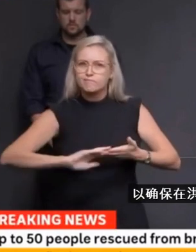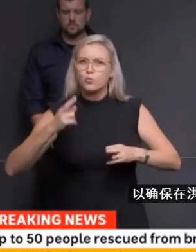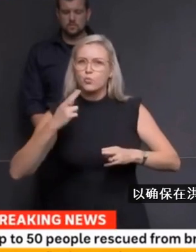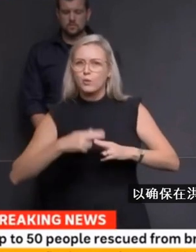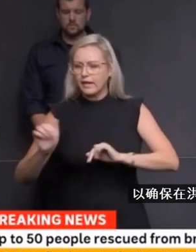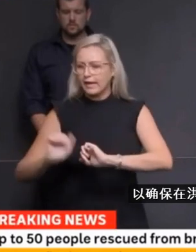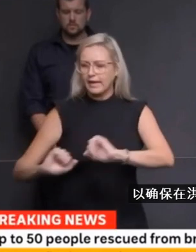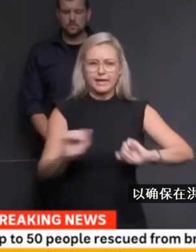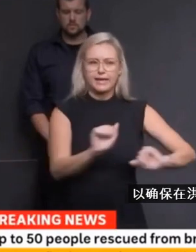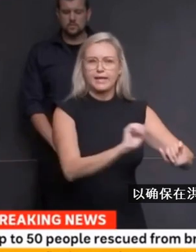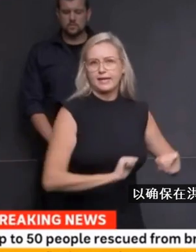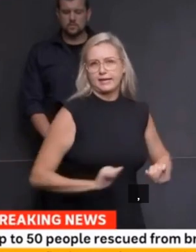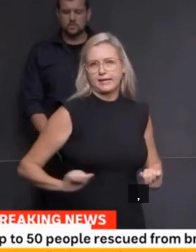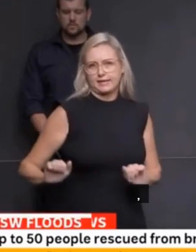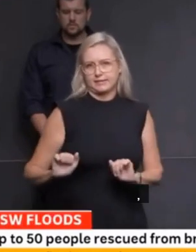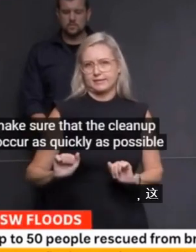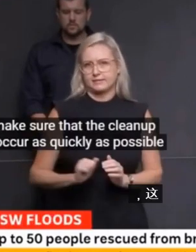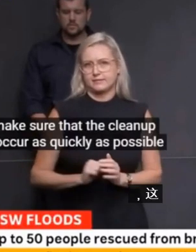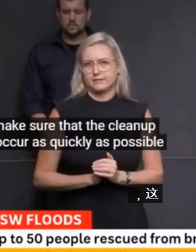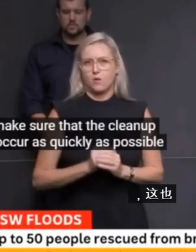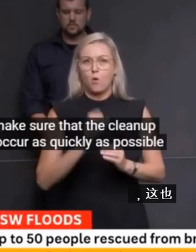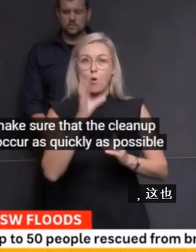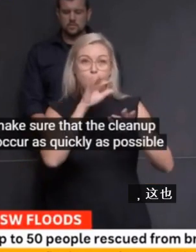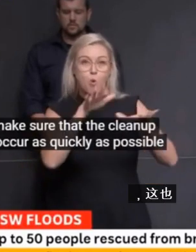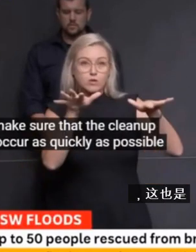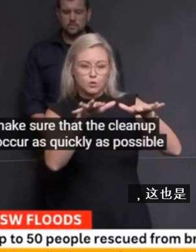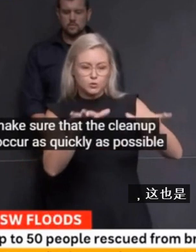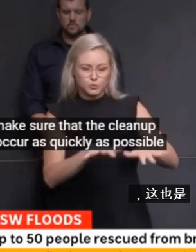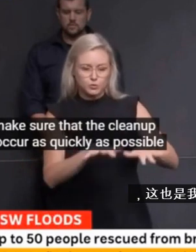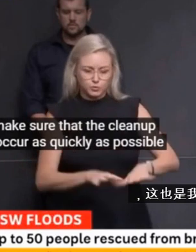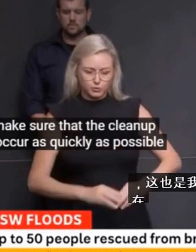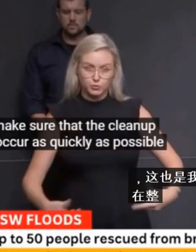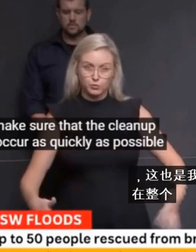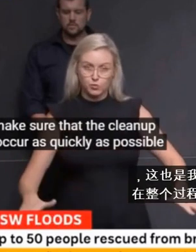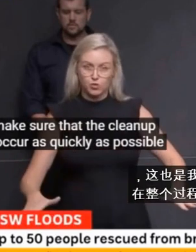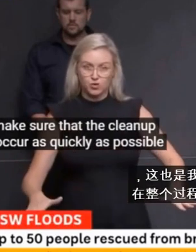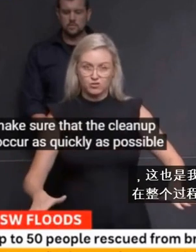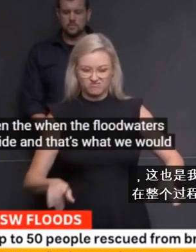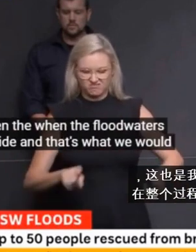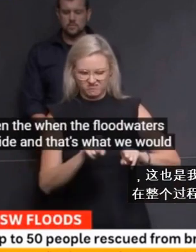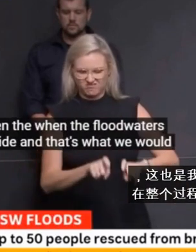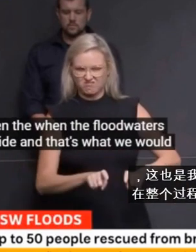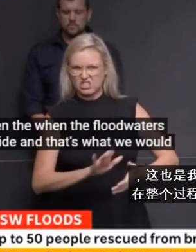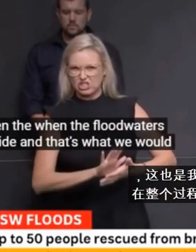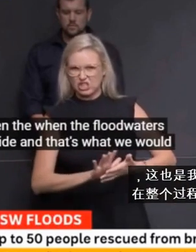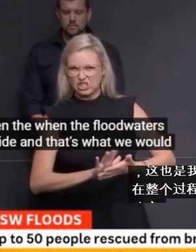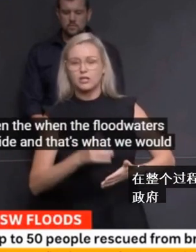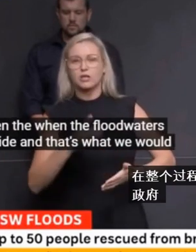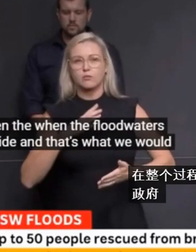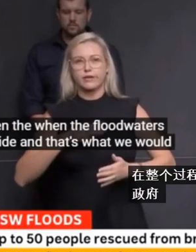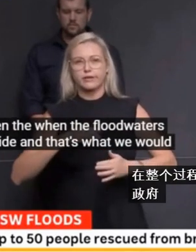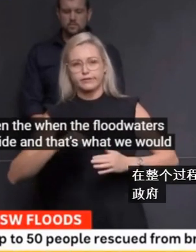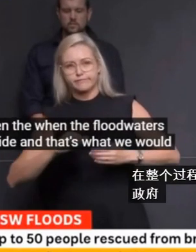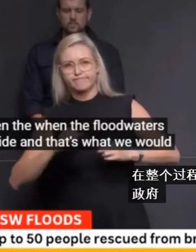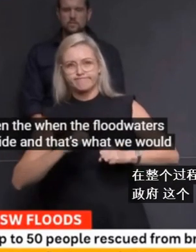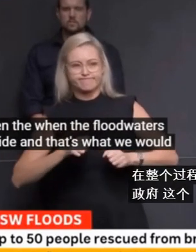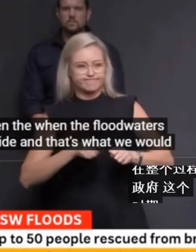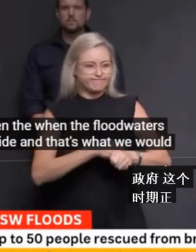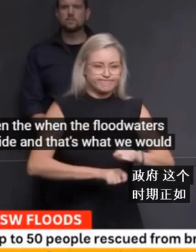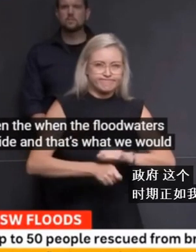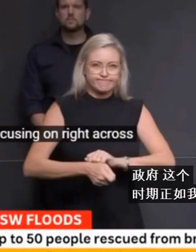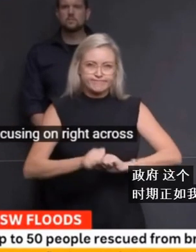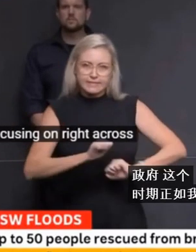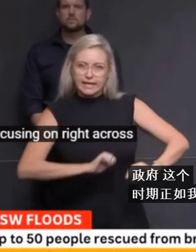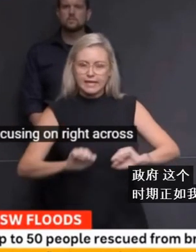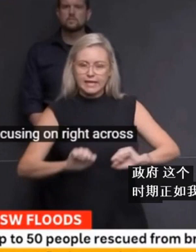as possible when the flood waters subside. And that's what we will be focusing on right across government as we move through this